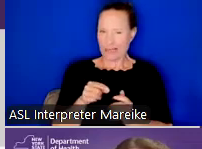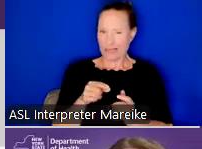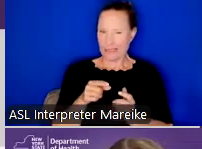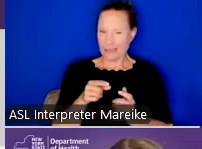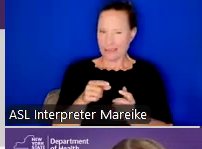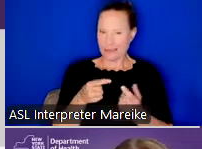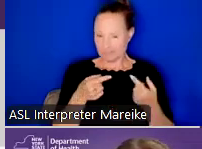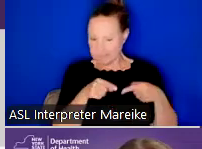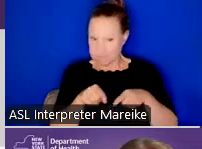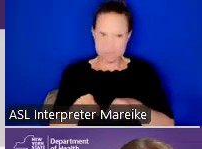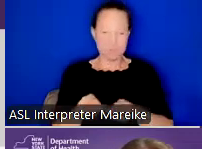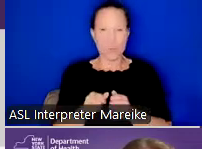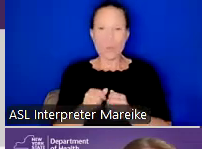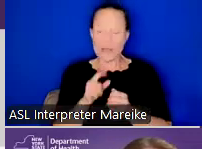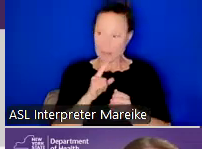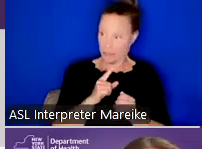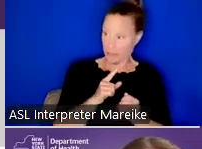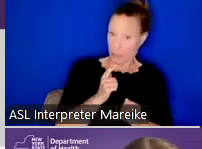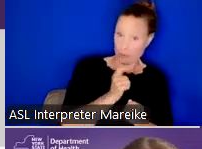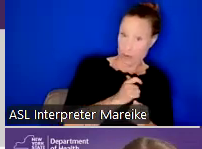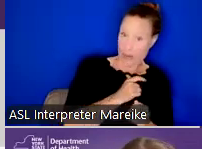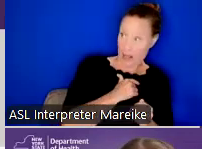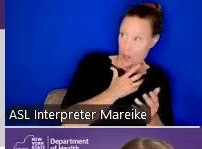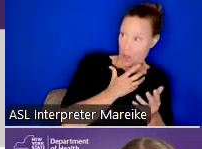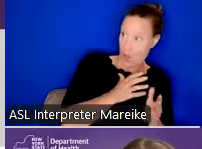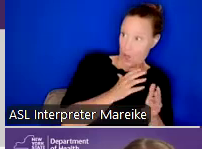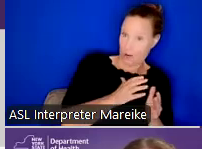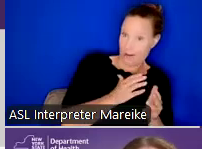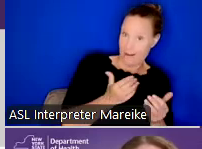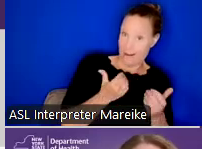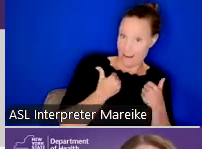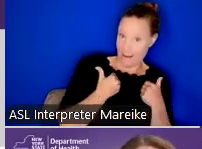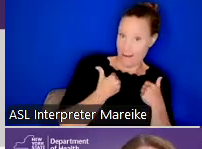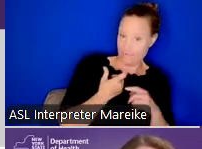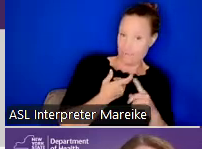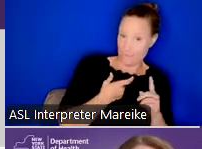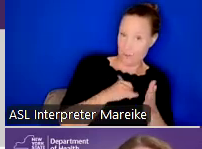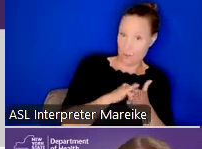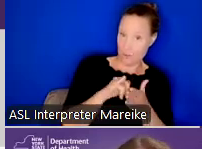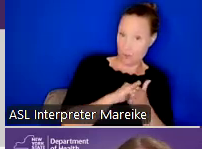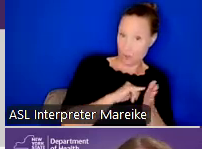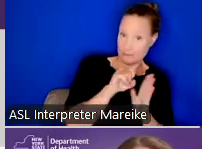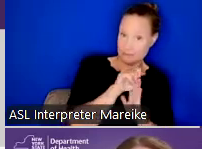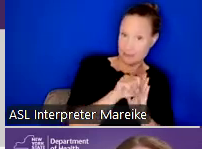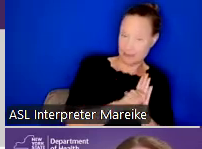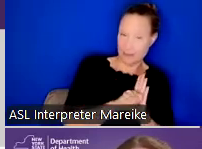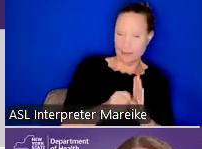from the state, right? And again, I will say this is meant to fill the